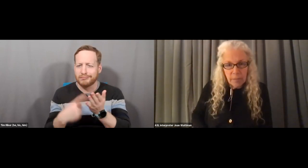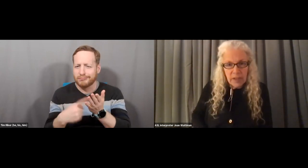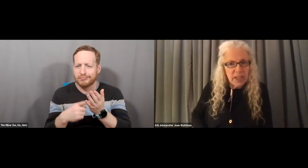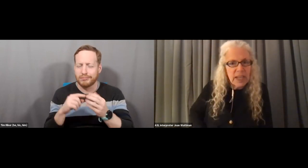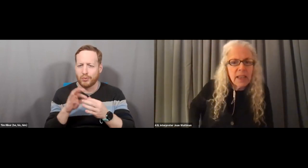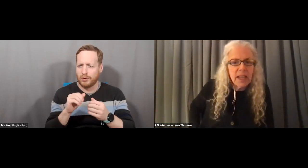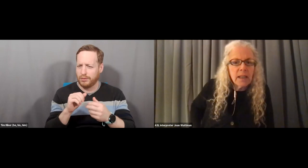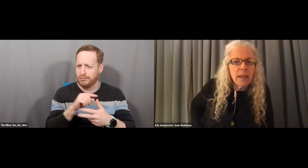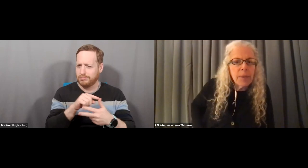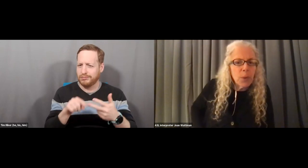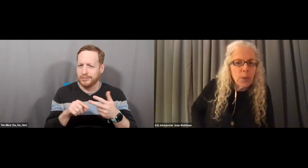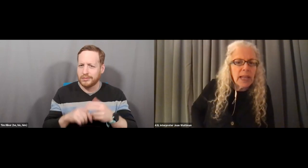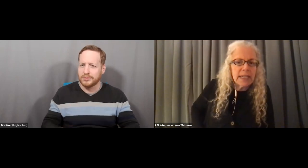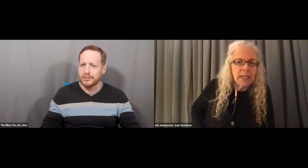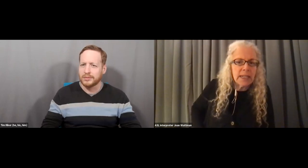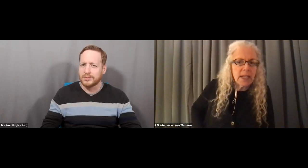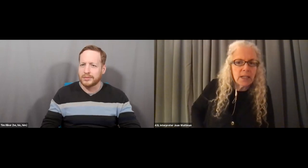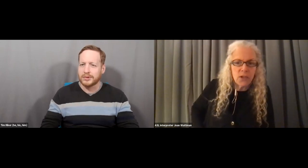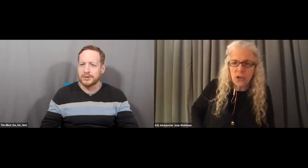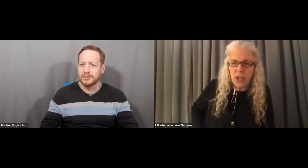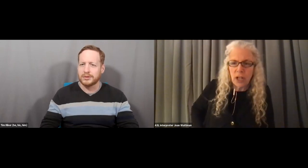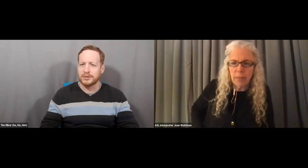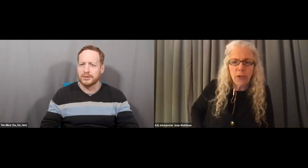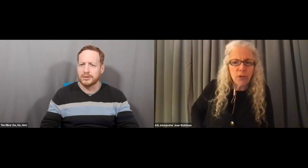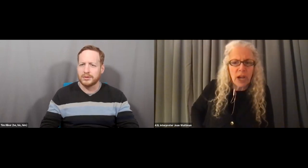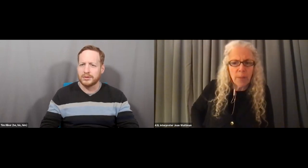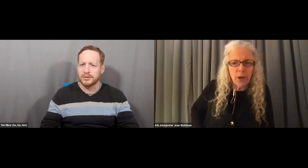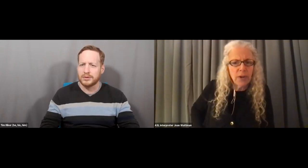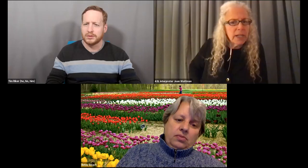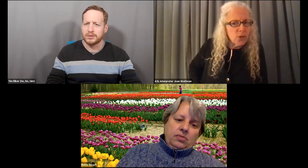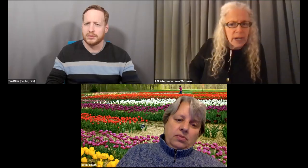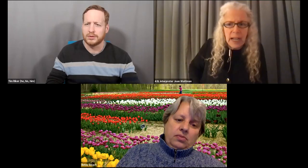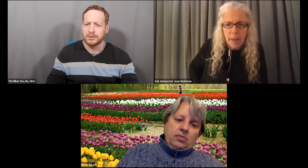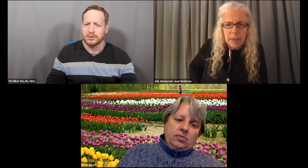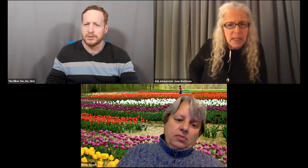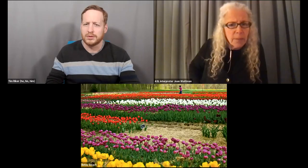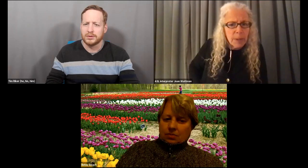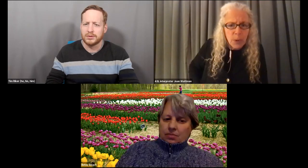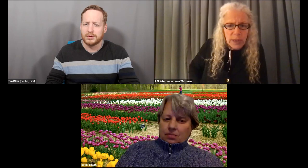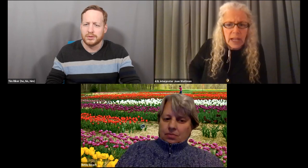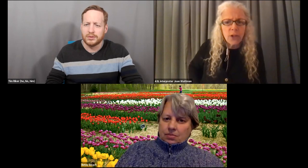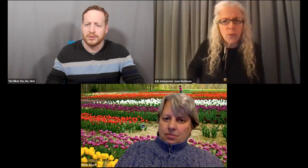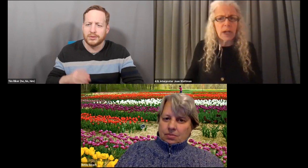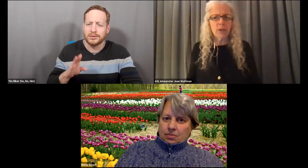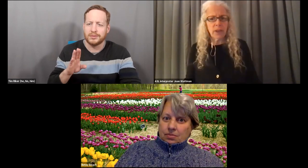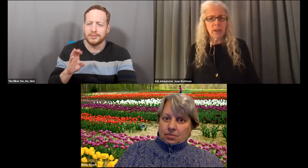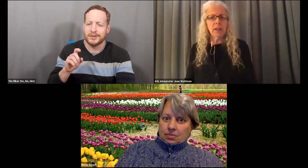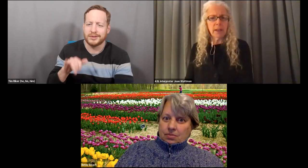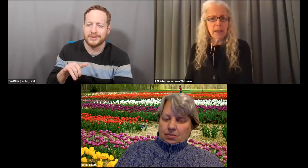If there's anything that people would like to discuss about those top priorities or any comments that people would like to throw out. Thank